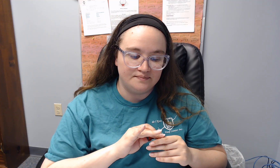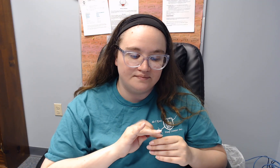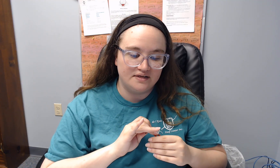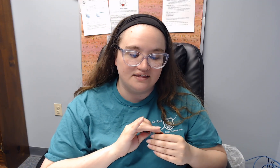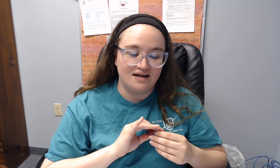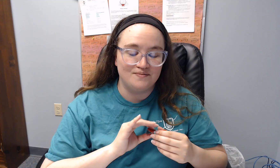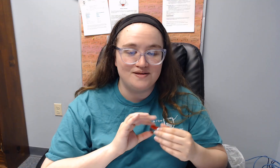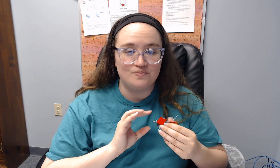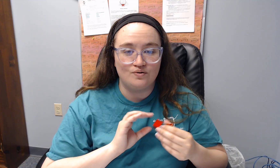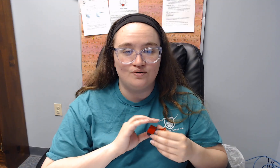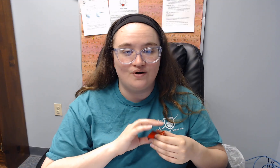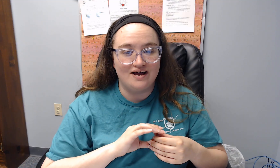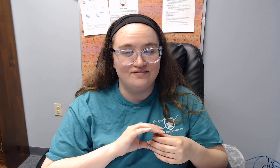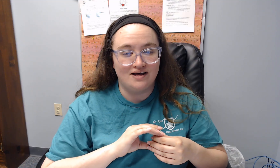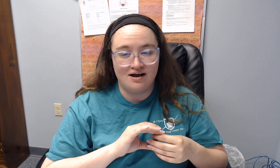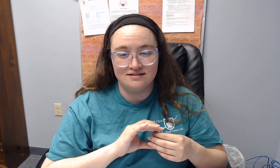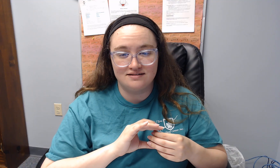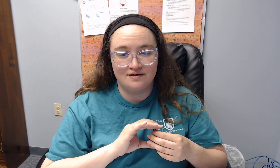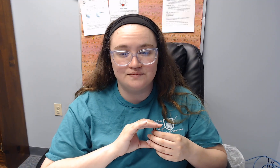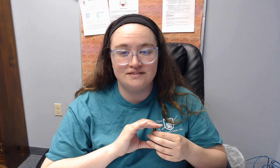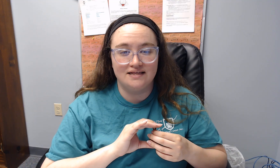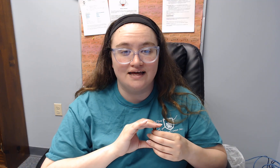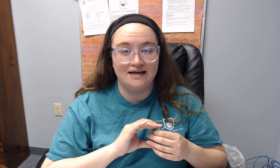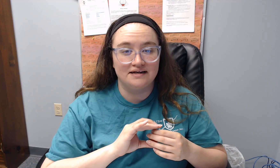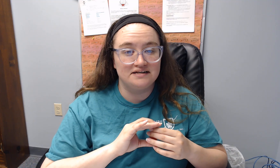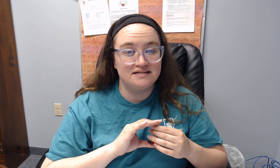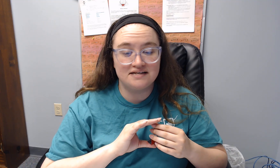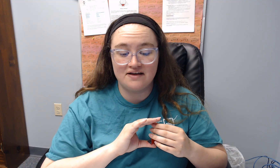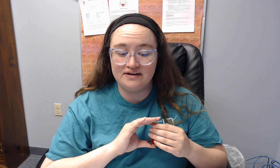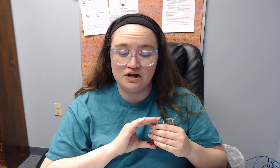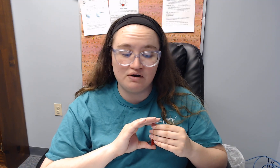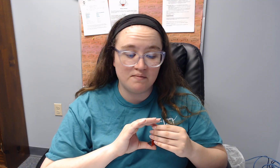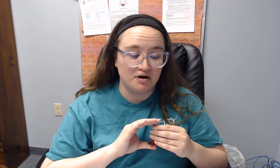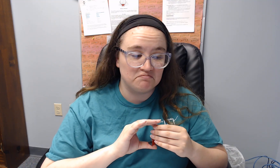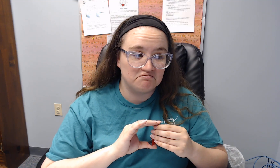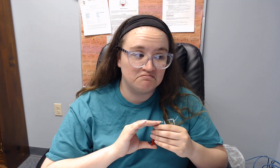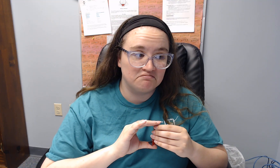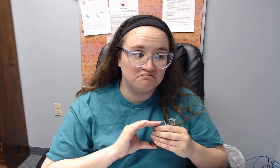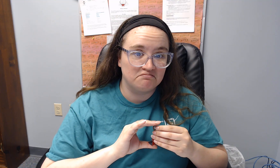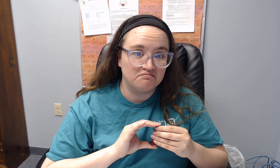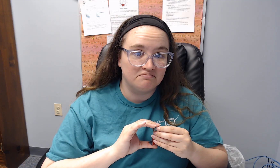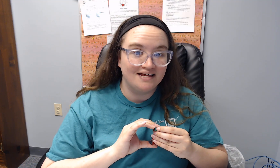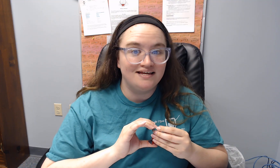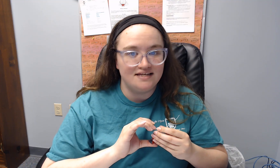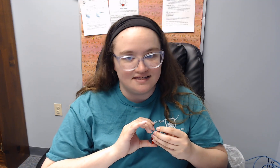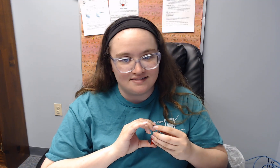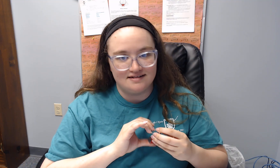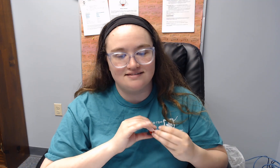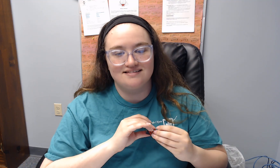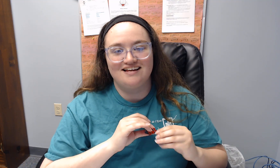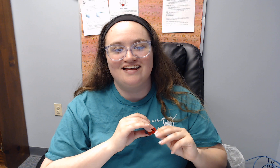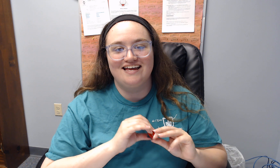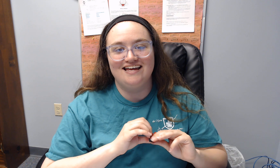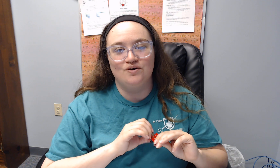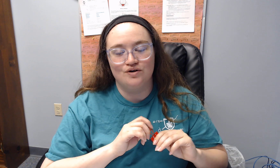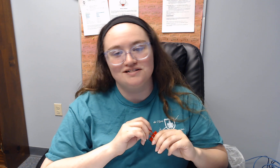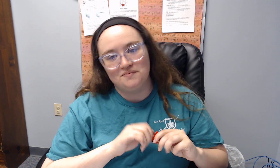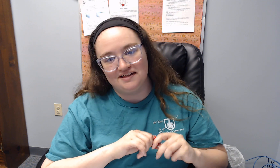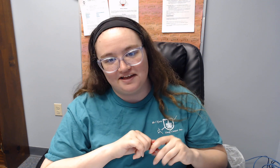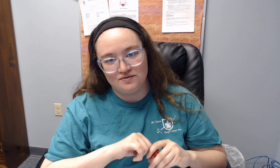A lot of people have the concept that it doesn't have any grammar. Yes, it does. In order to be a language, you